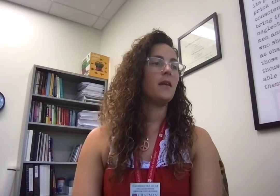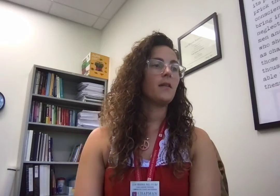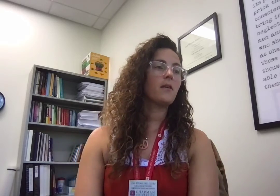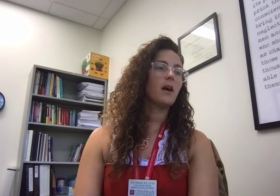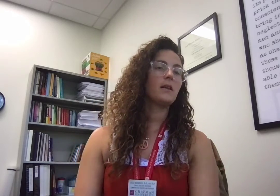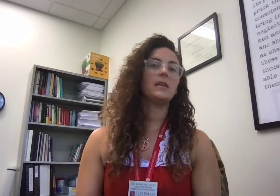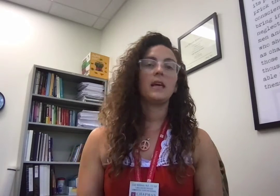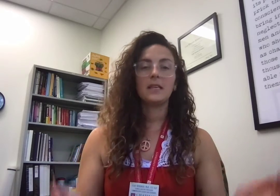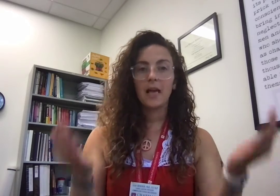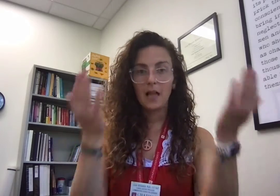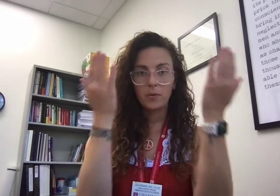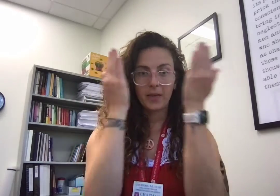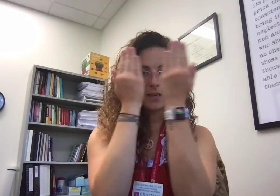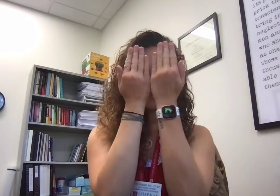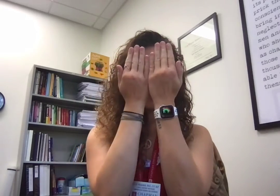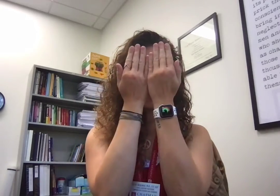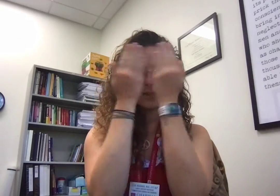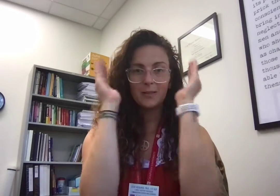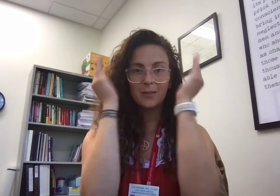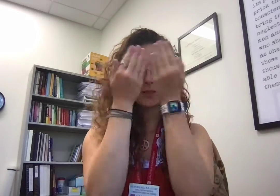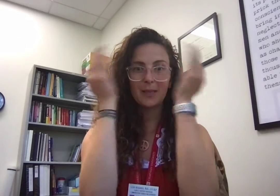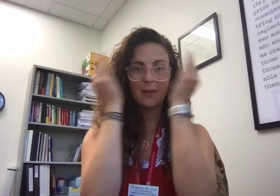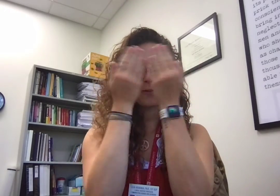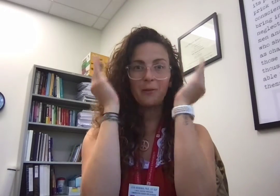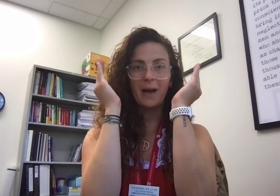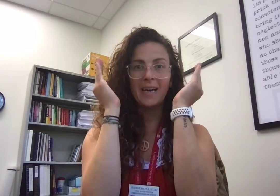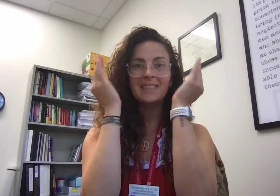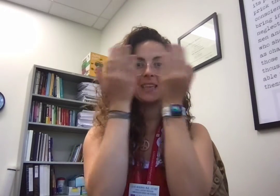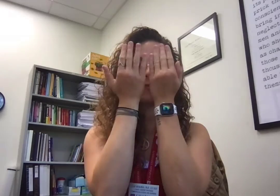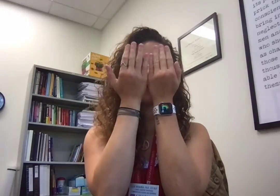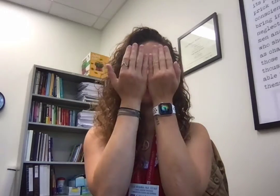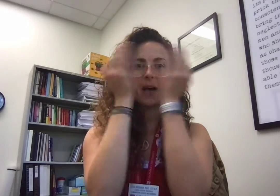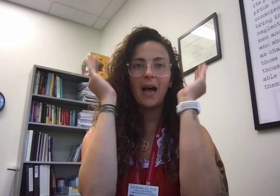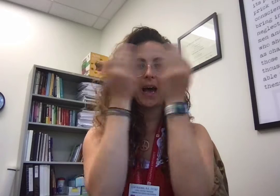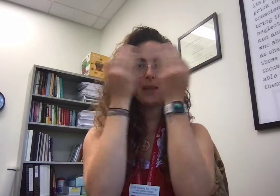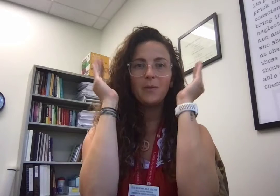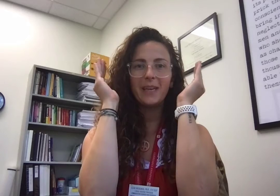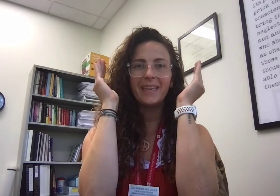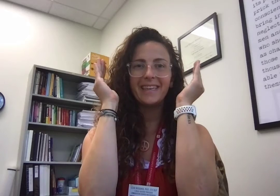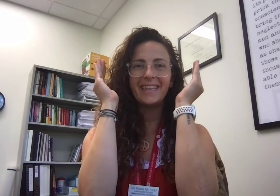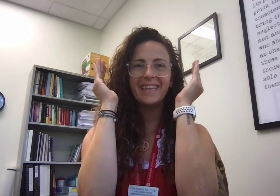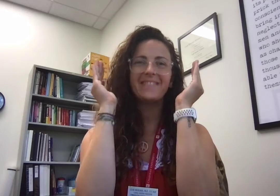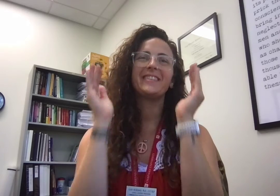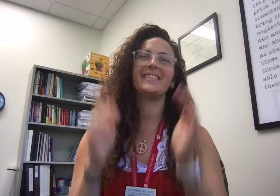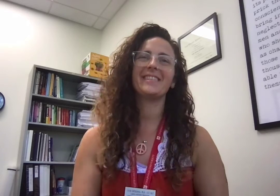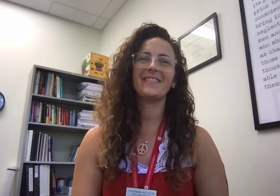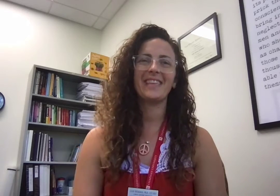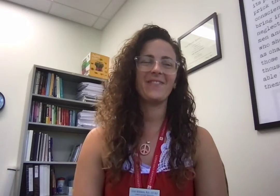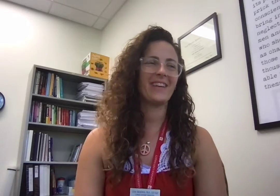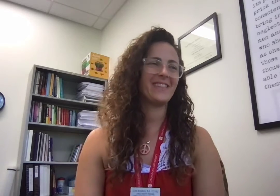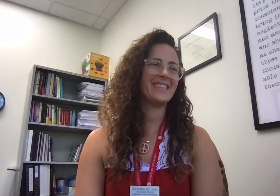Another holiday is Halloween. So it's like your little mask. You just do Halloween. which is a really fun one to do.